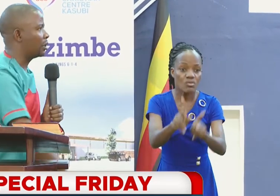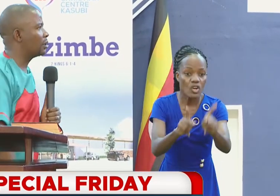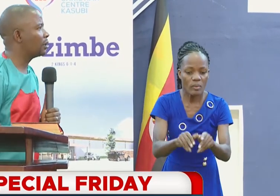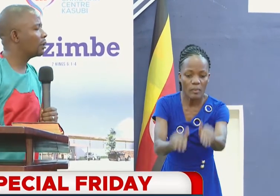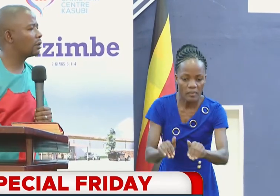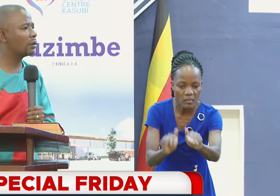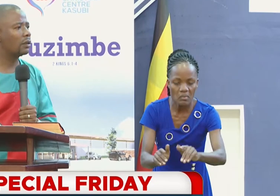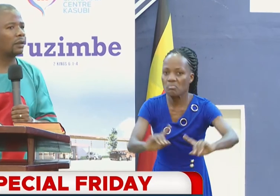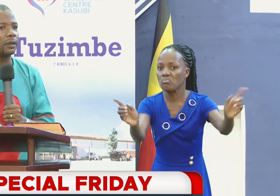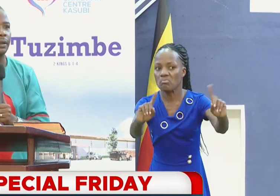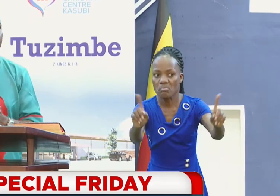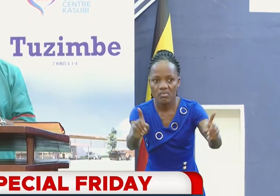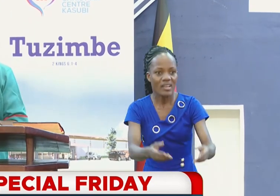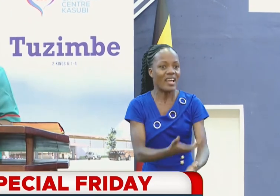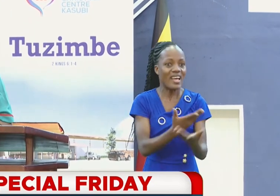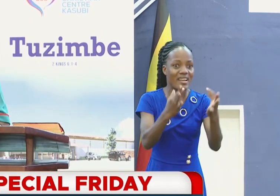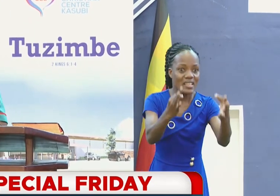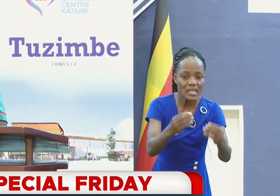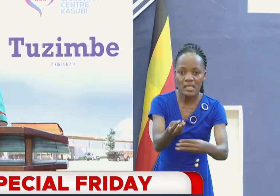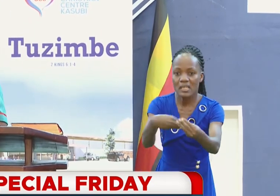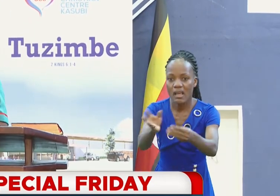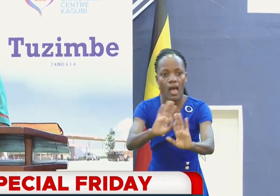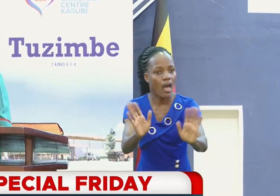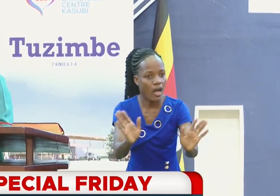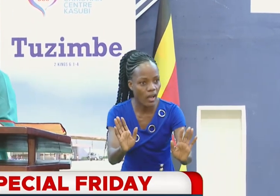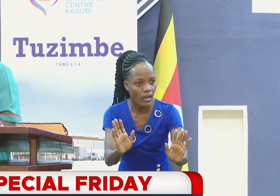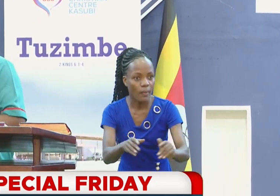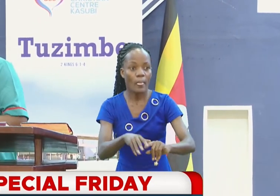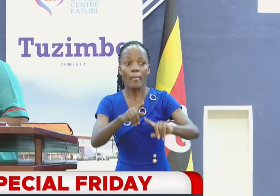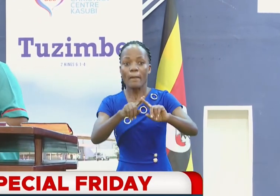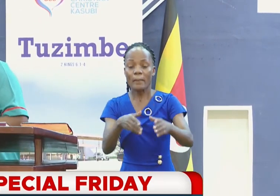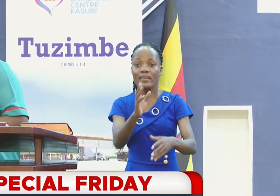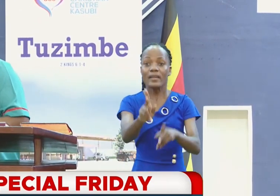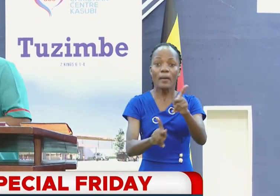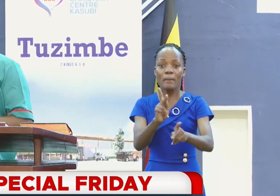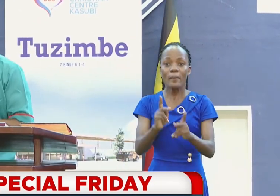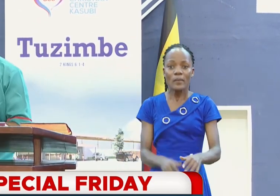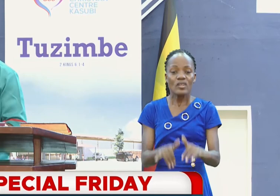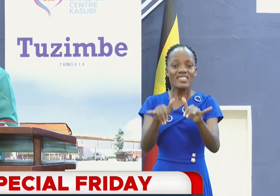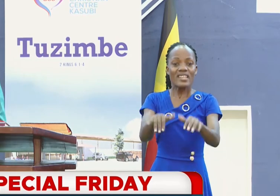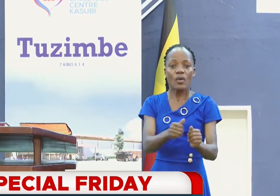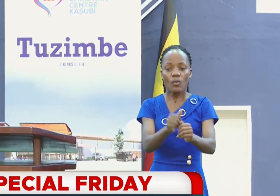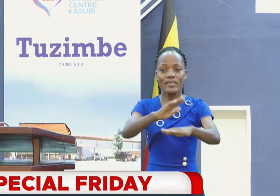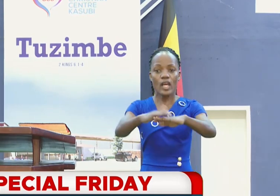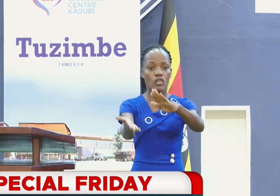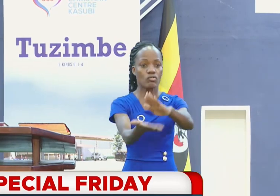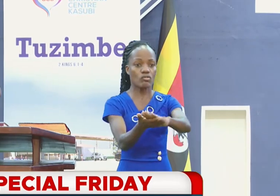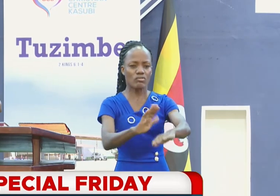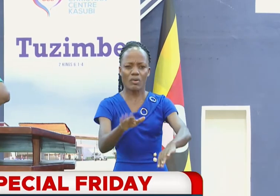wilderness. Without production and means of distribution. And children have had